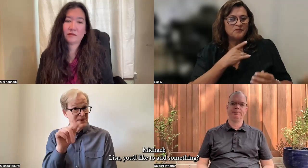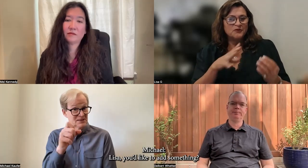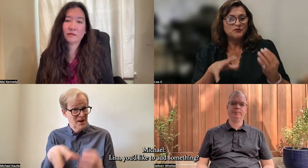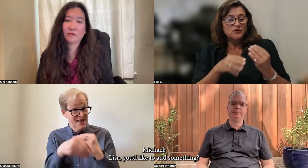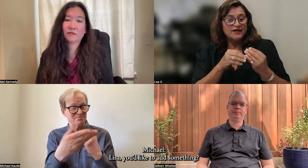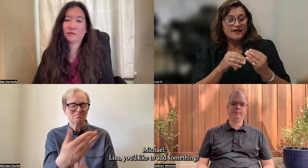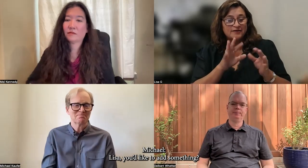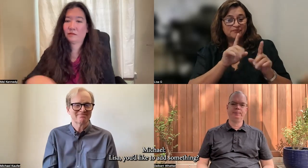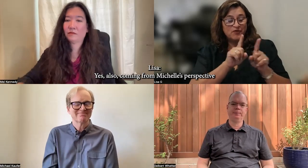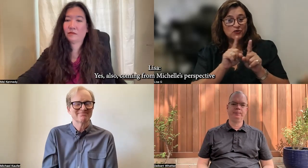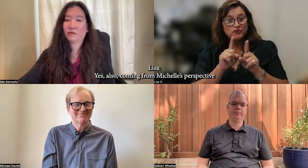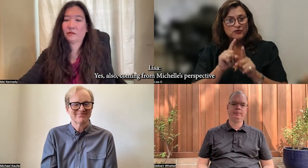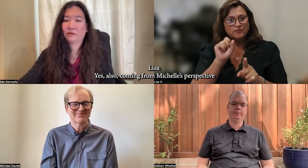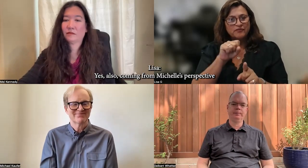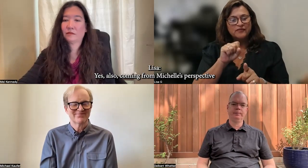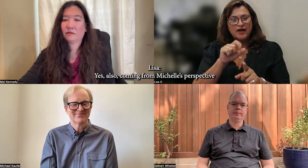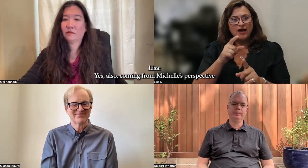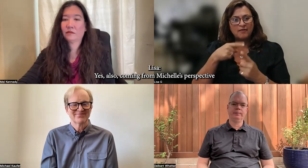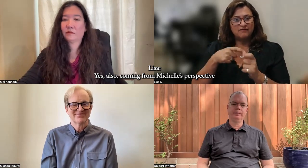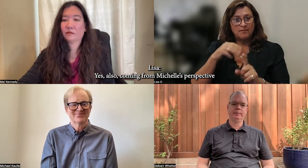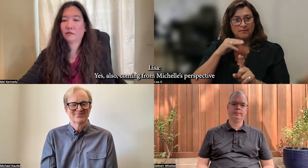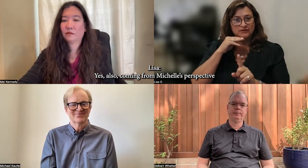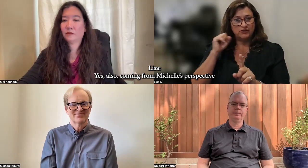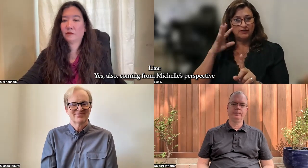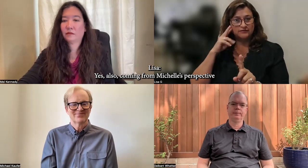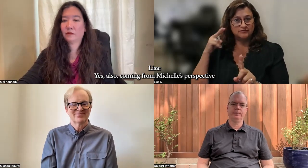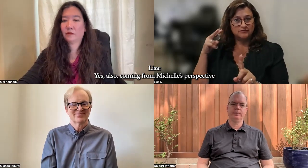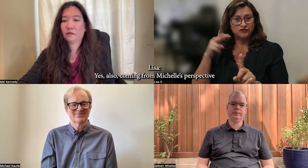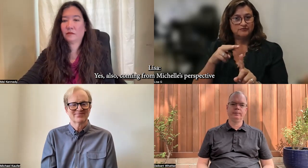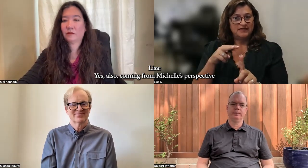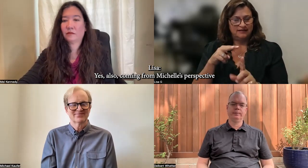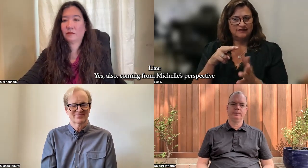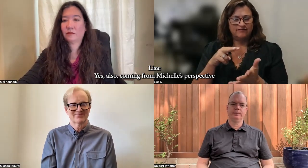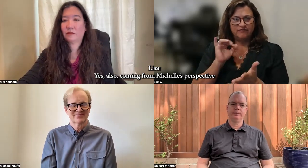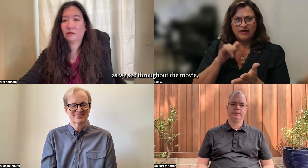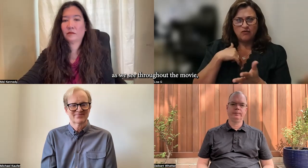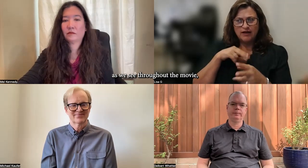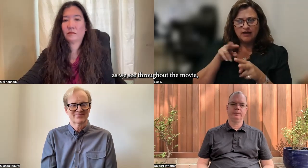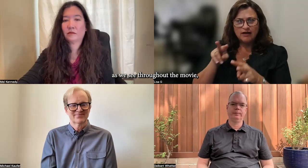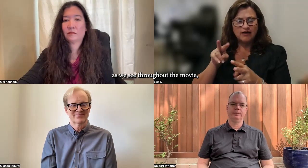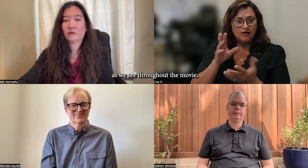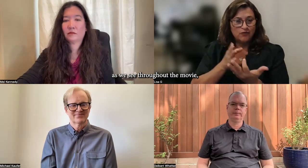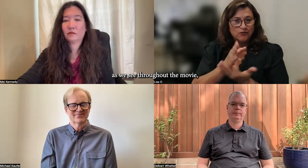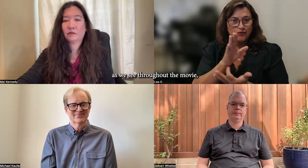Lisa, you'd like to add something? Yes, also coming from Michelle's perspective, as we see throughout the movie,